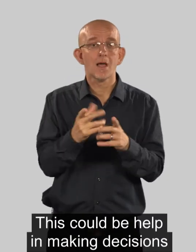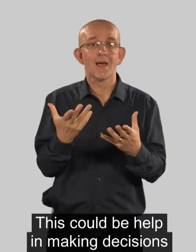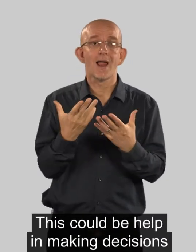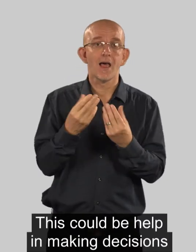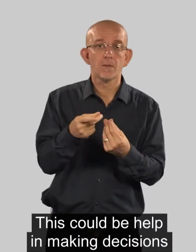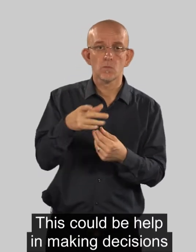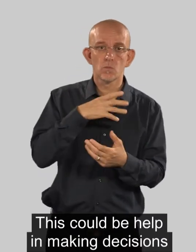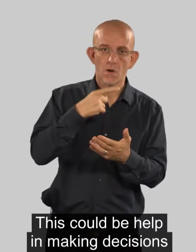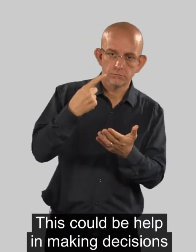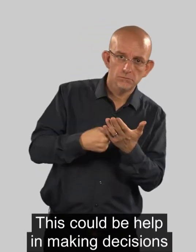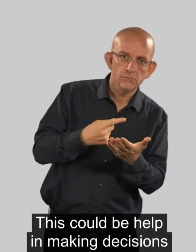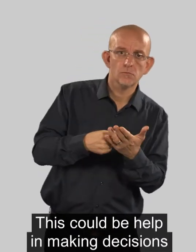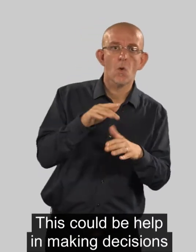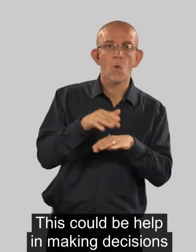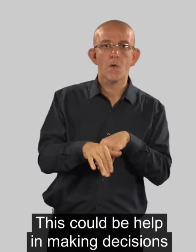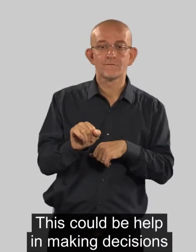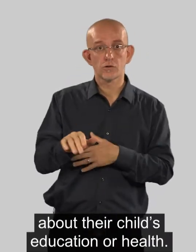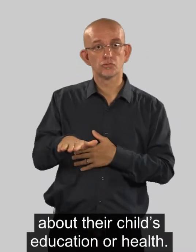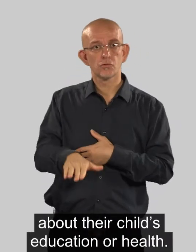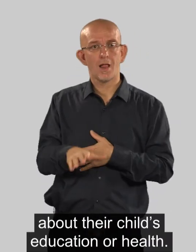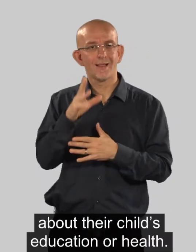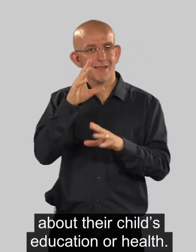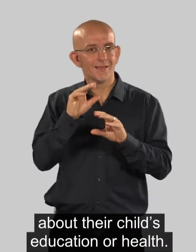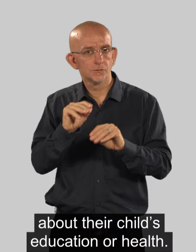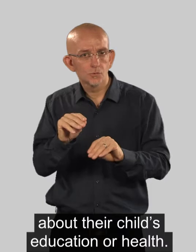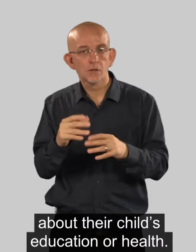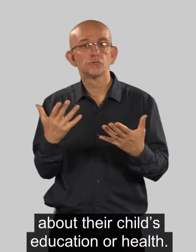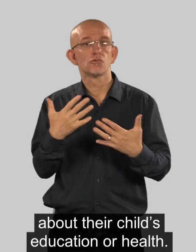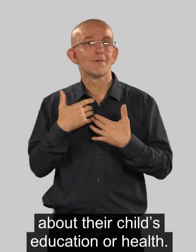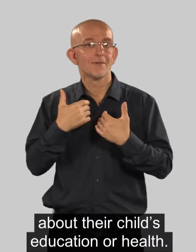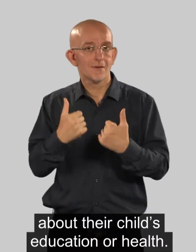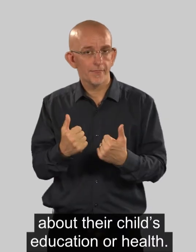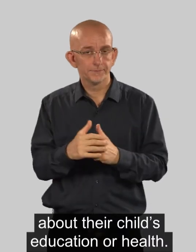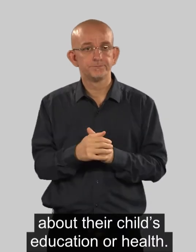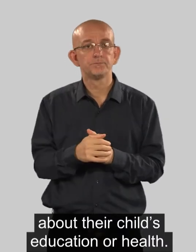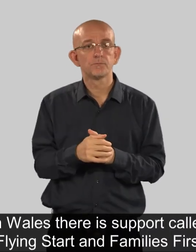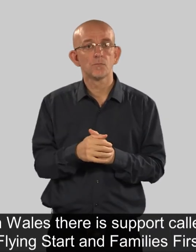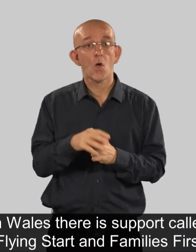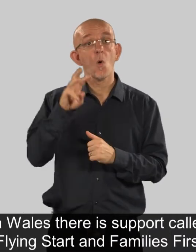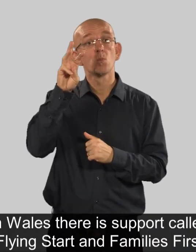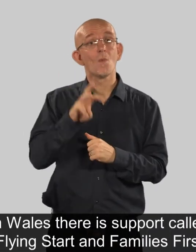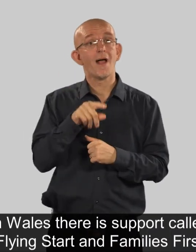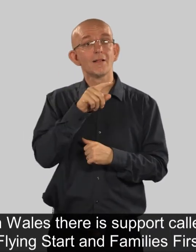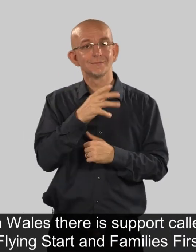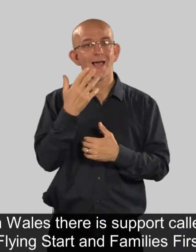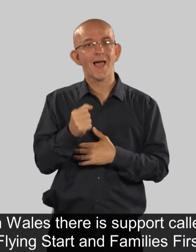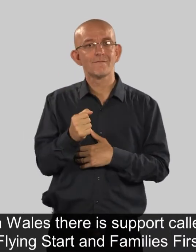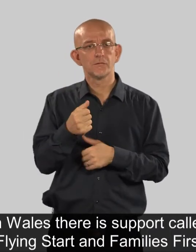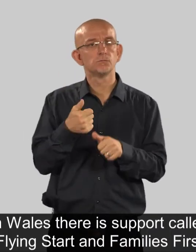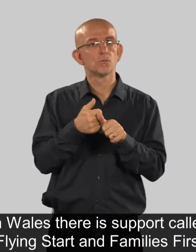This could be help in making decisions about their child's education or health. In Wales, there is